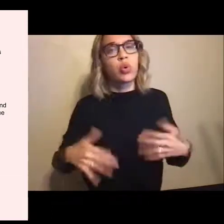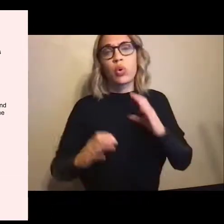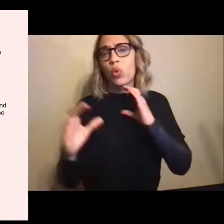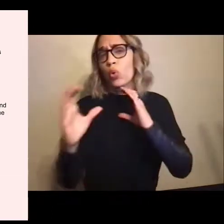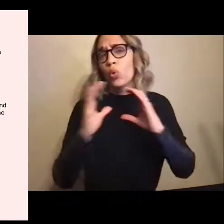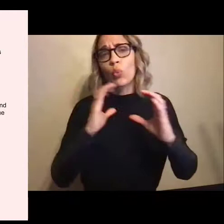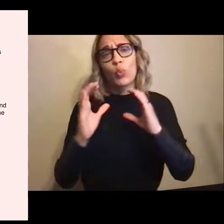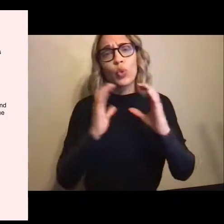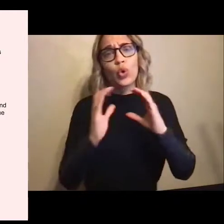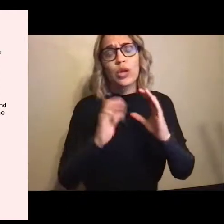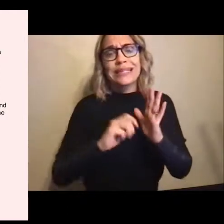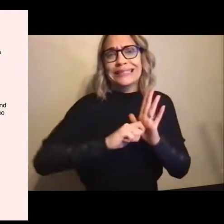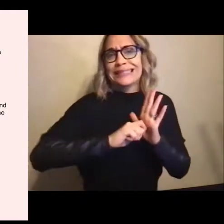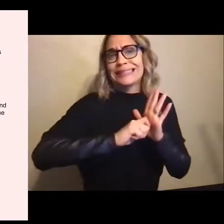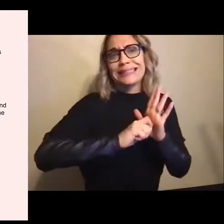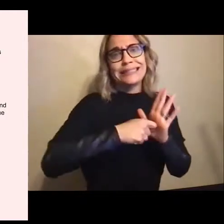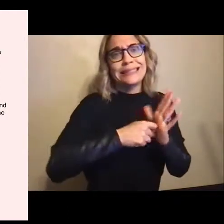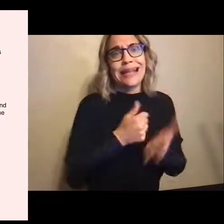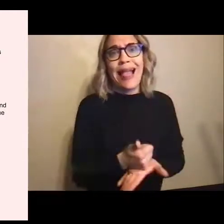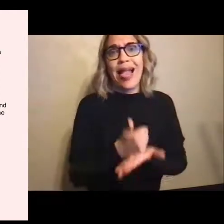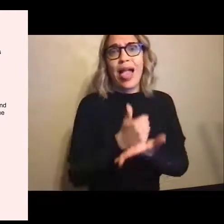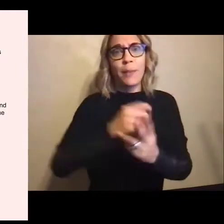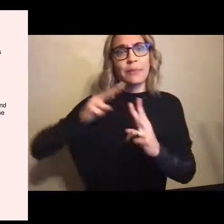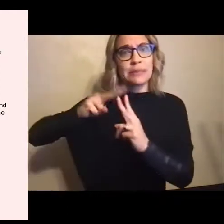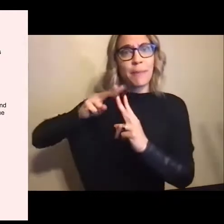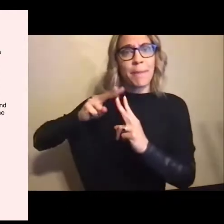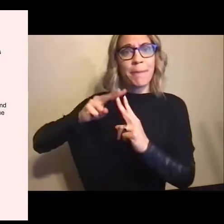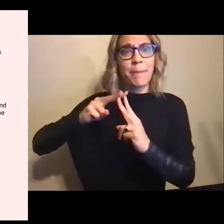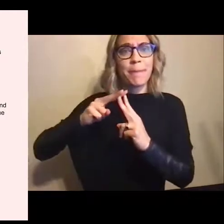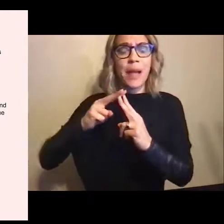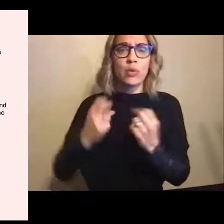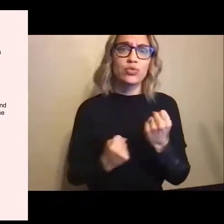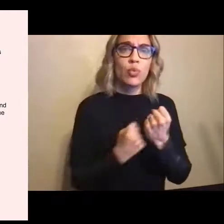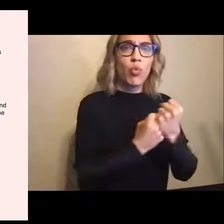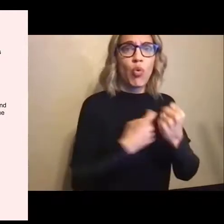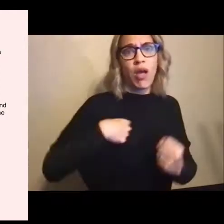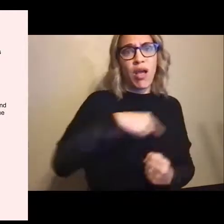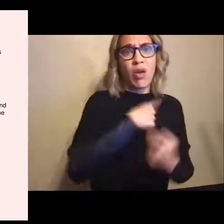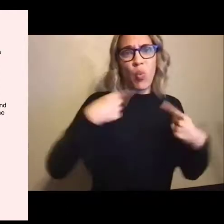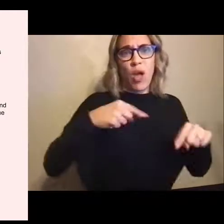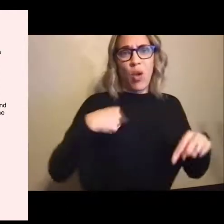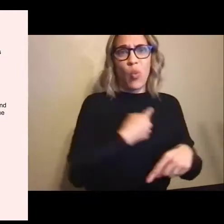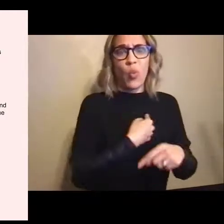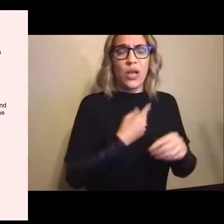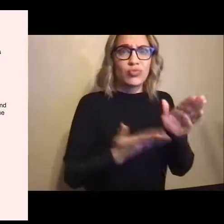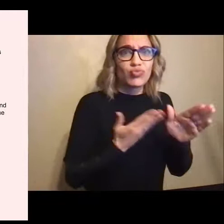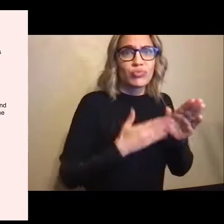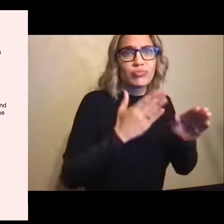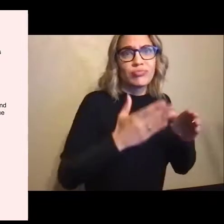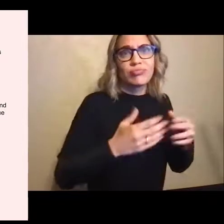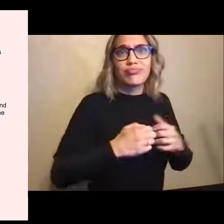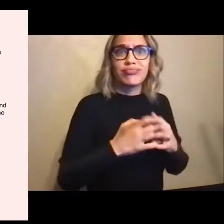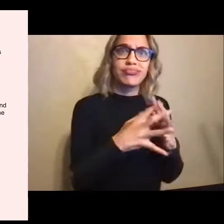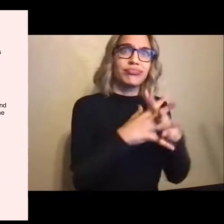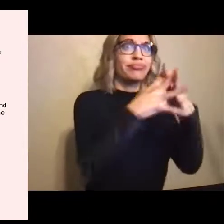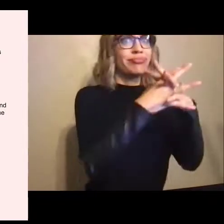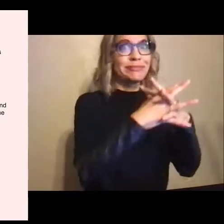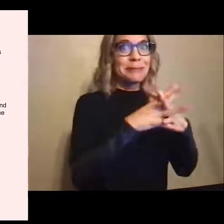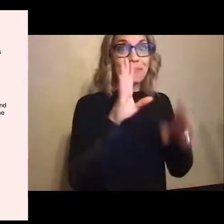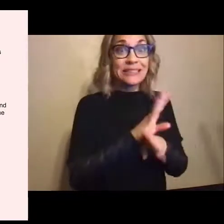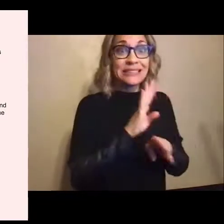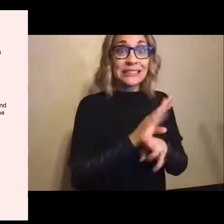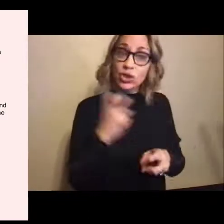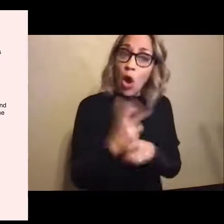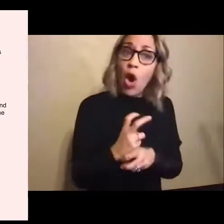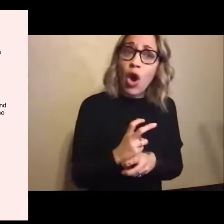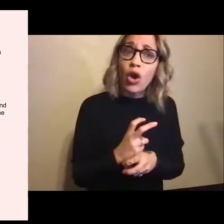know what your schedule looks like. Communication is key. I mean, that is so huge, to have spousal support